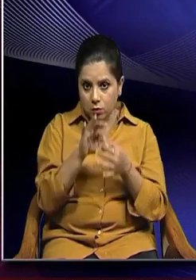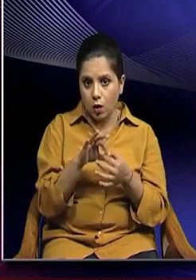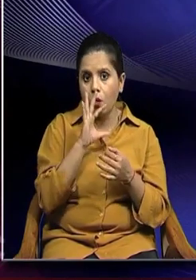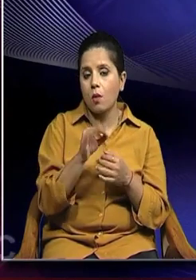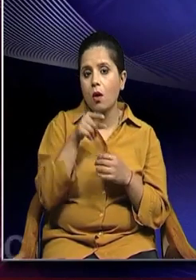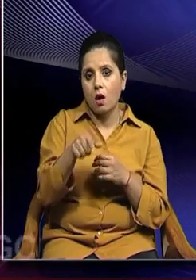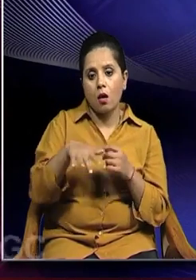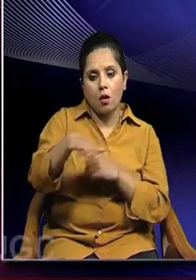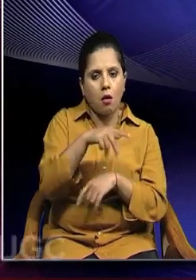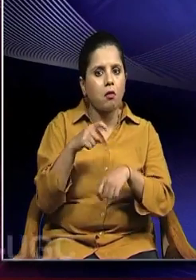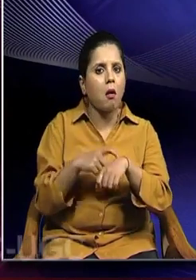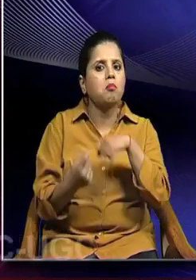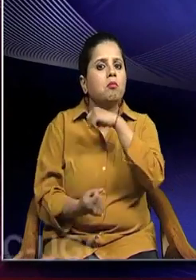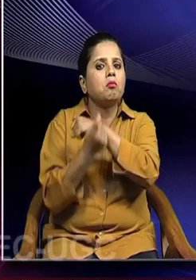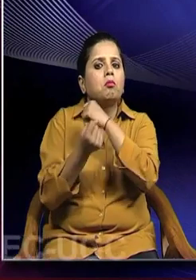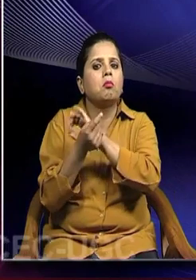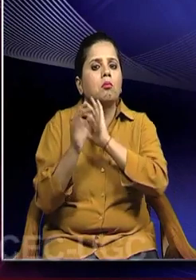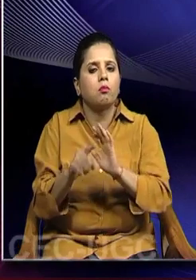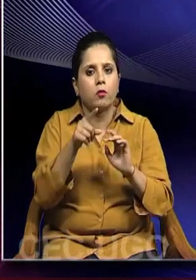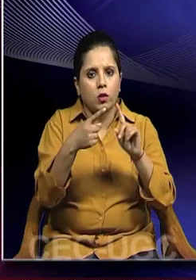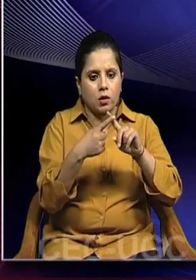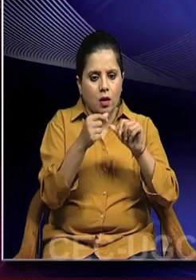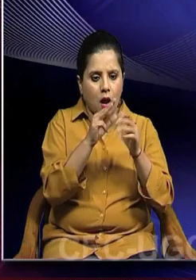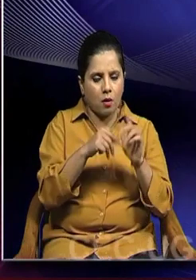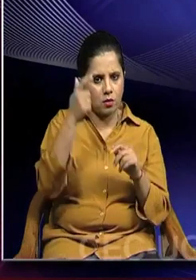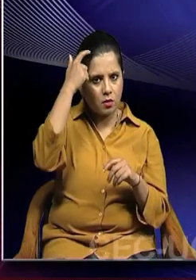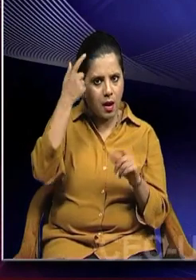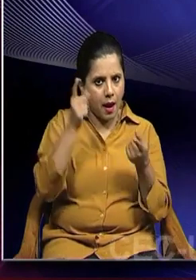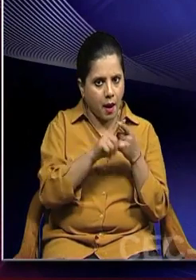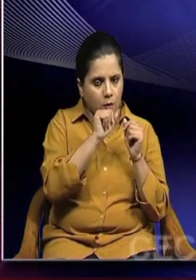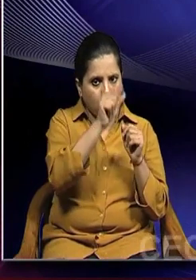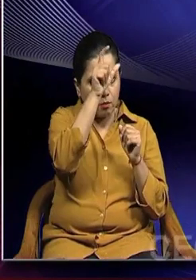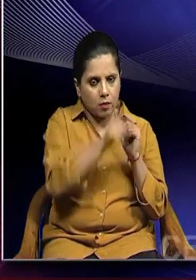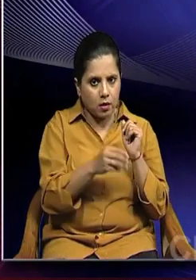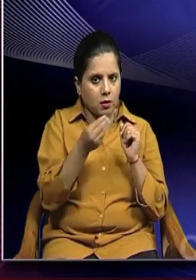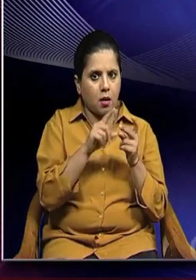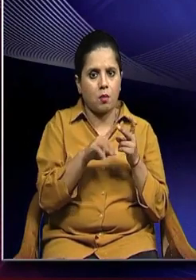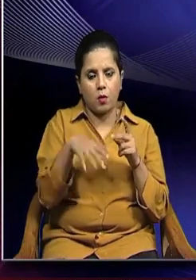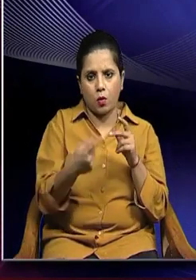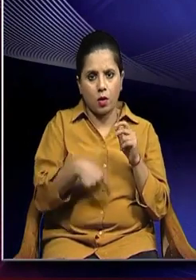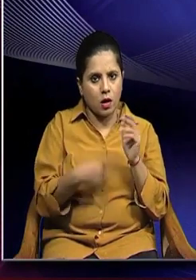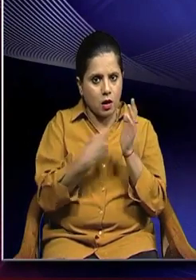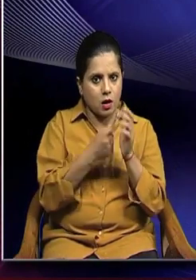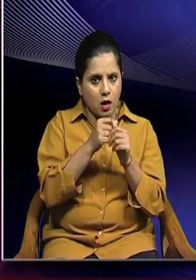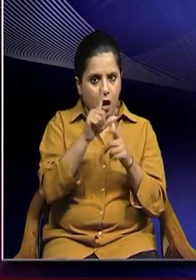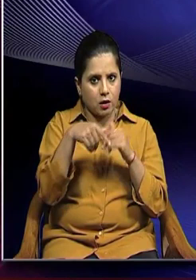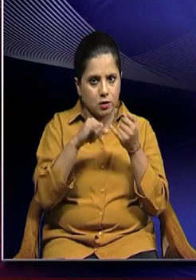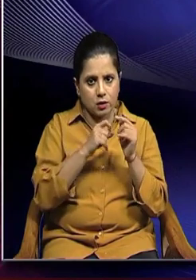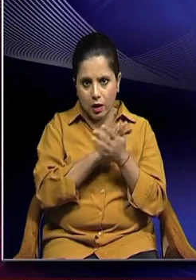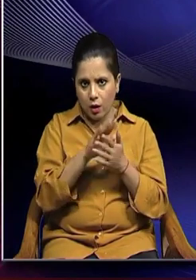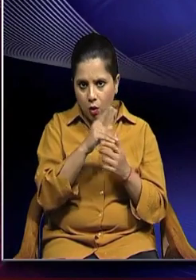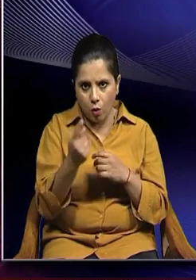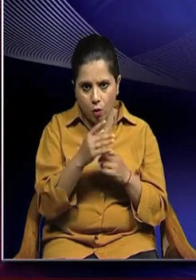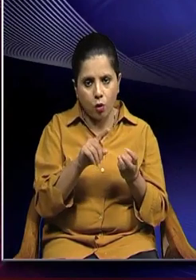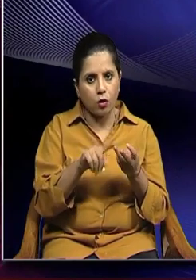circumstances, at times you may find tamasic state of mind of a person, at times you find rajasic only, and at times you